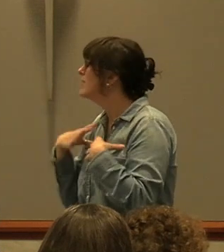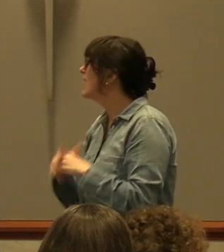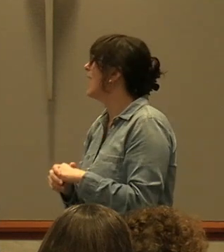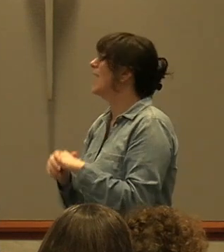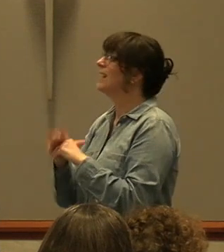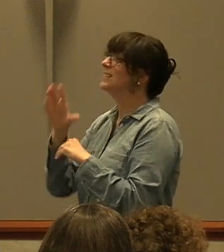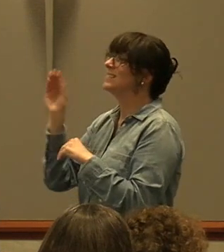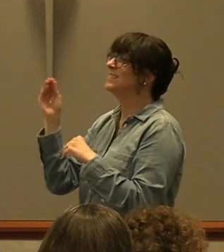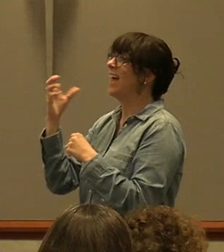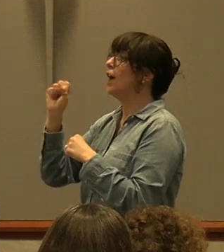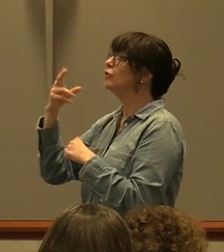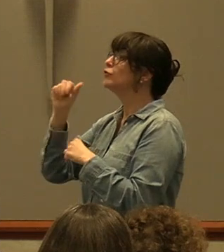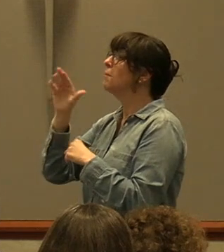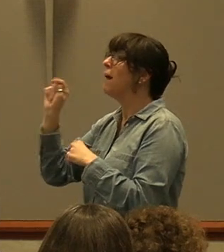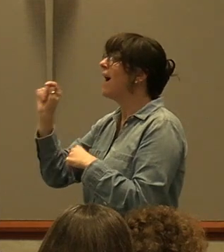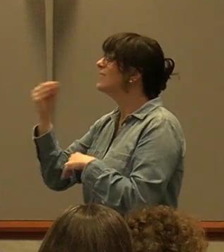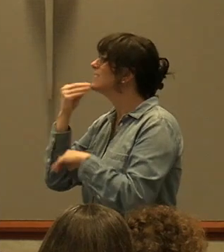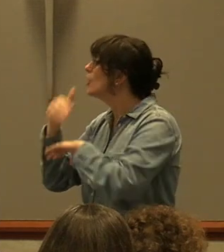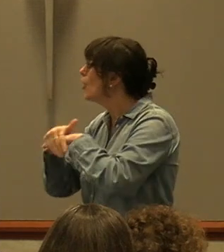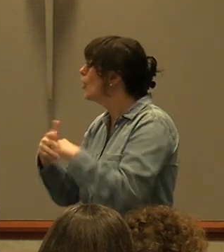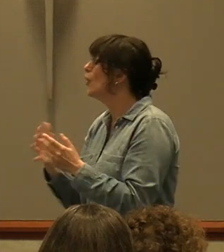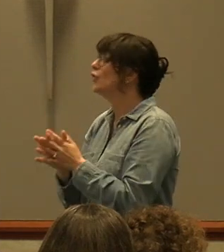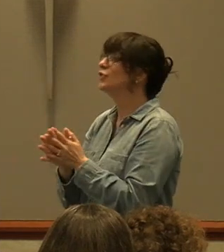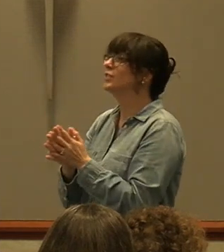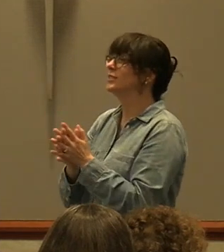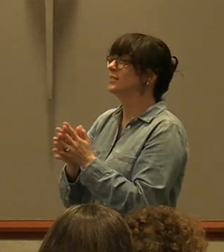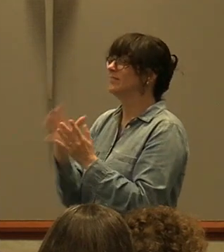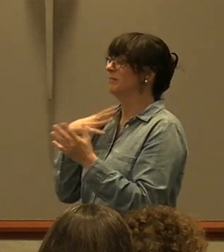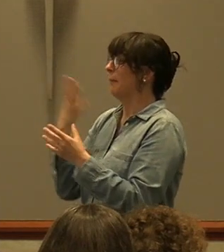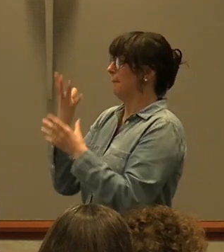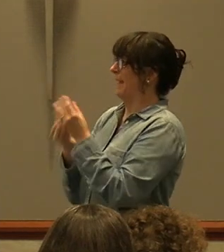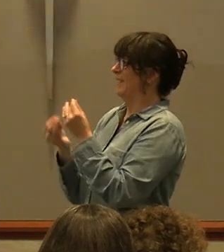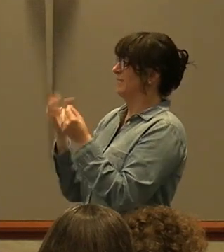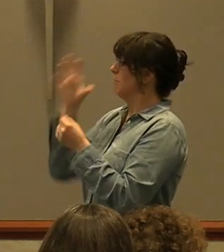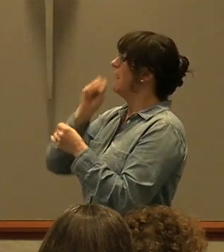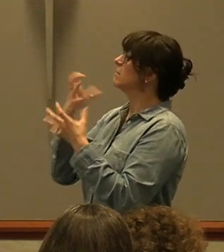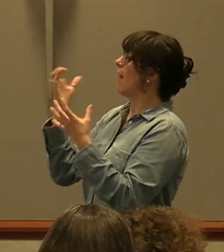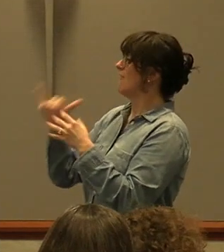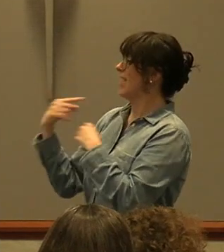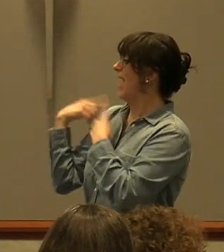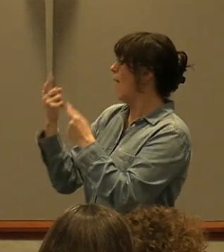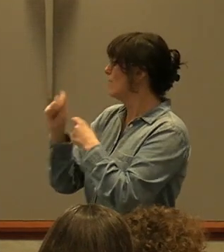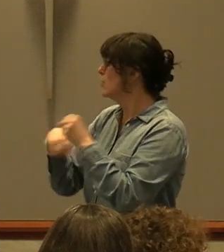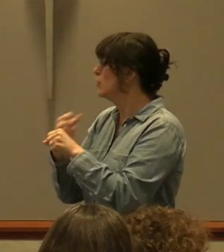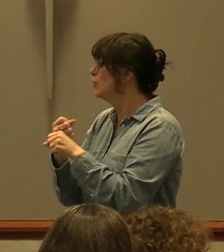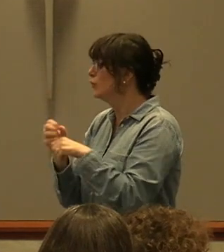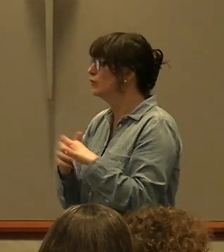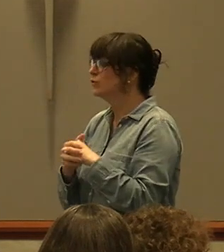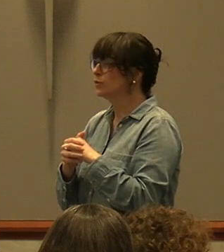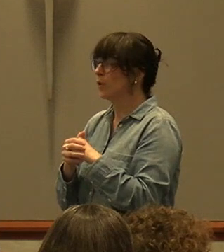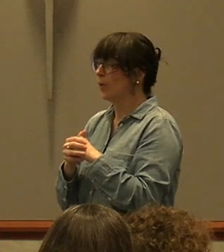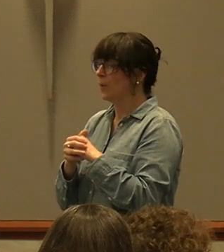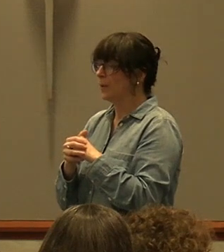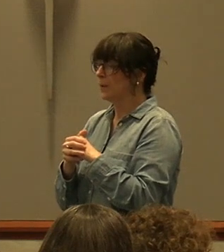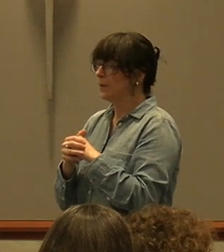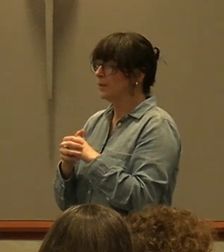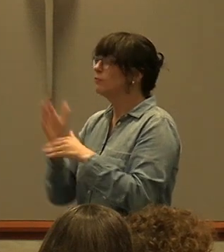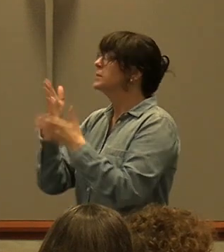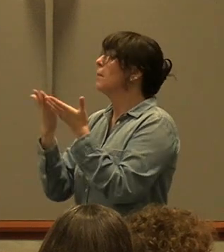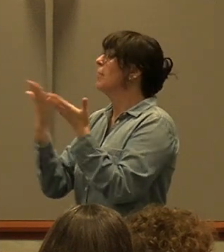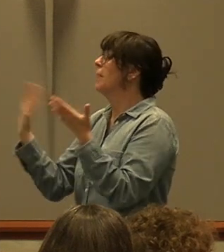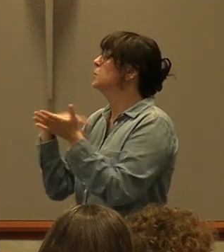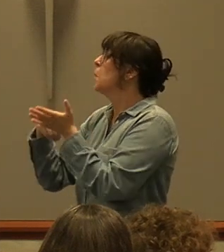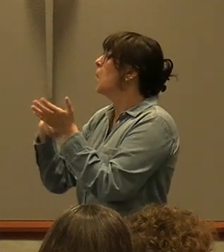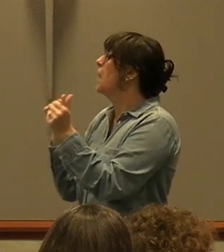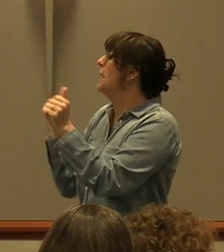and Shabbat dinners and things like that, where I've missed a lot of that over the years. So there are things that I want to catch up